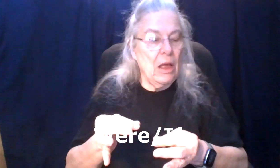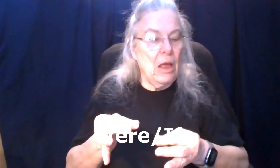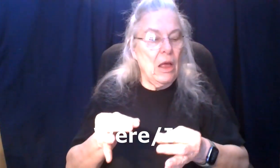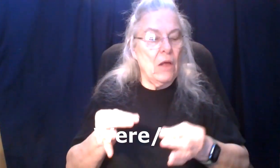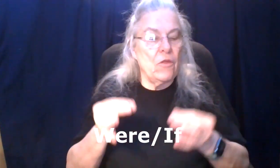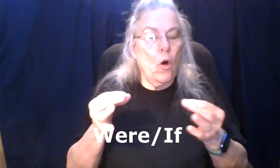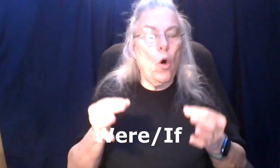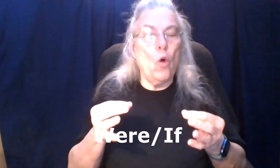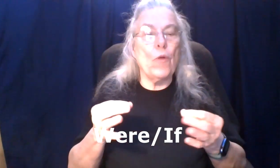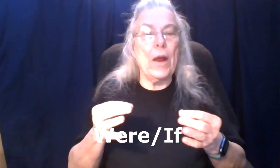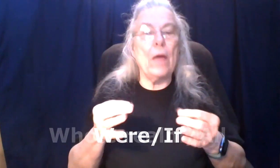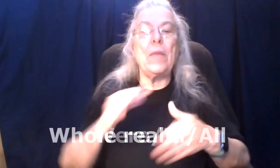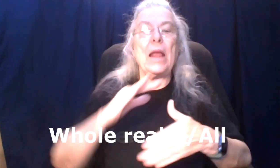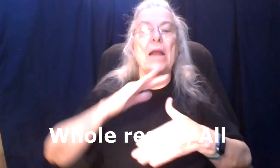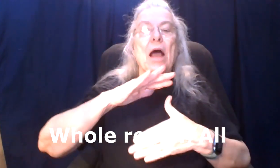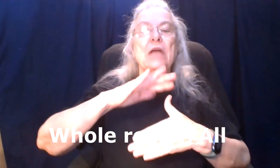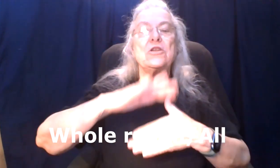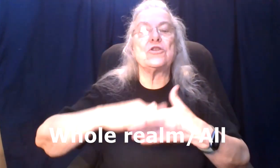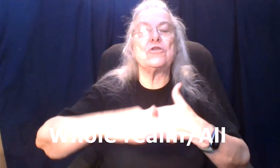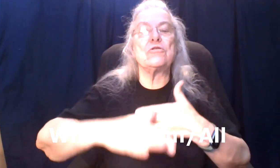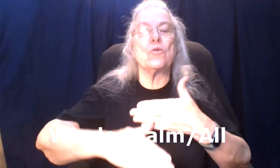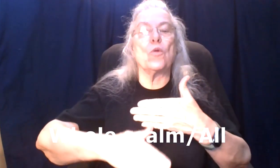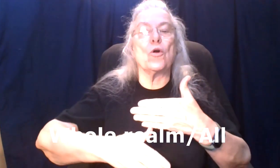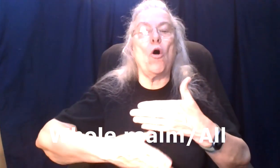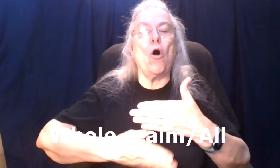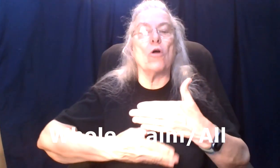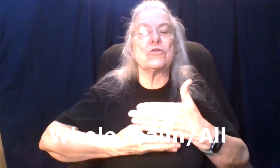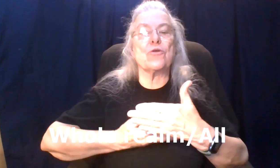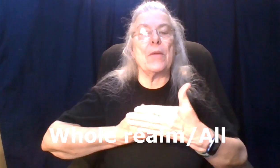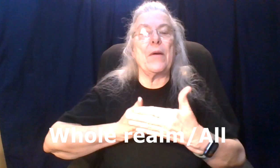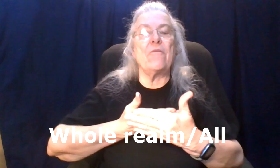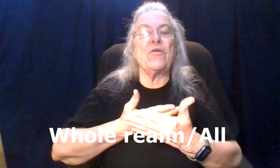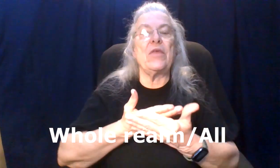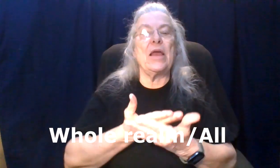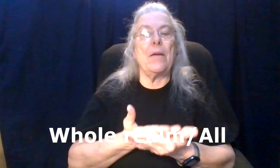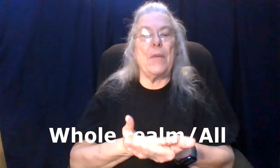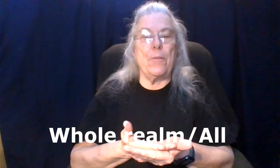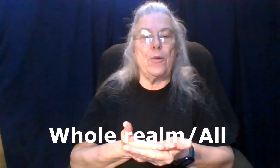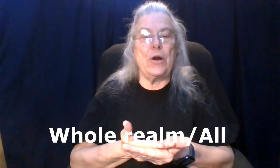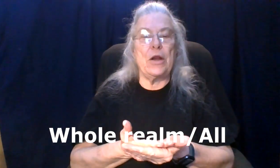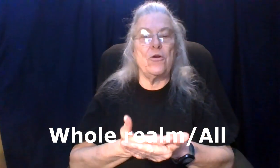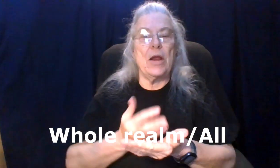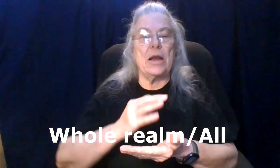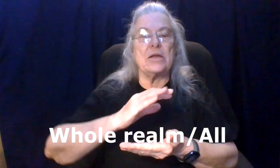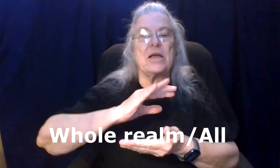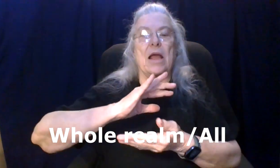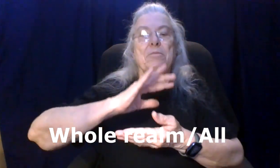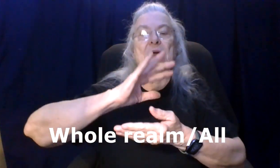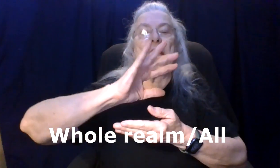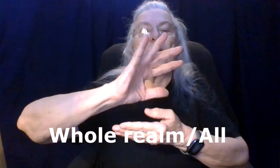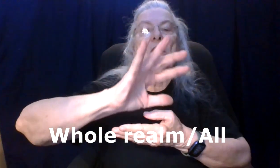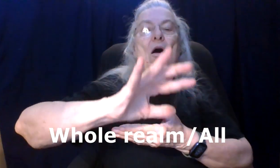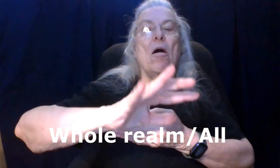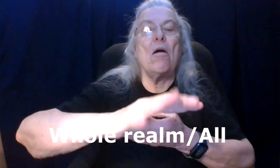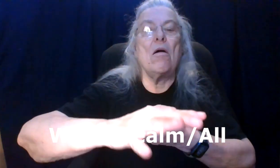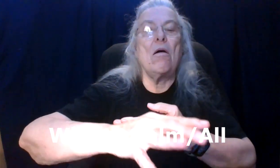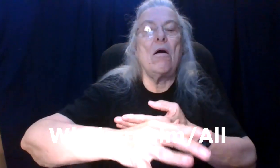The whole round, and I just use the word all. Scrape everything up and put it in your hand. It's like I'm taking all